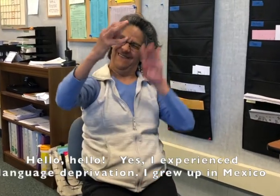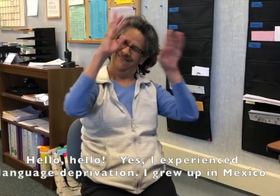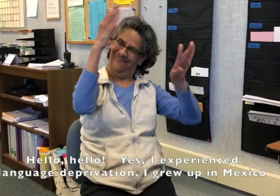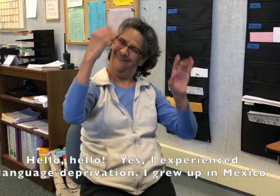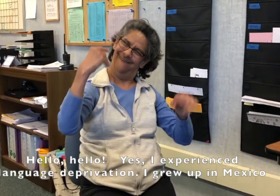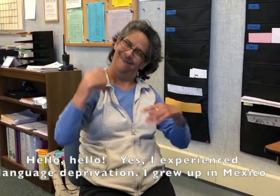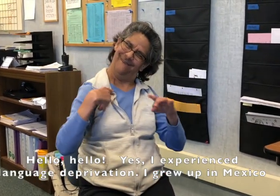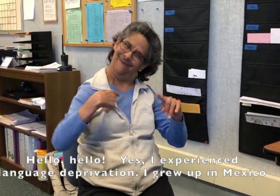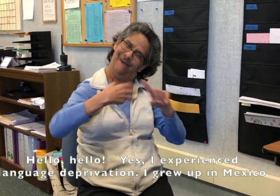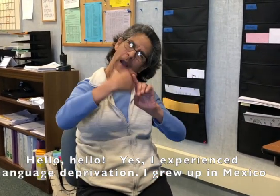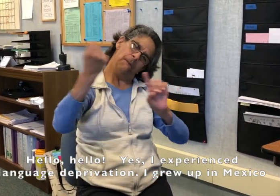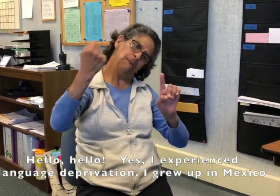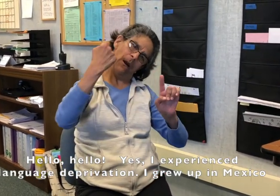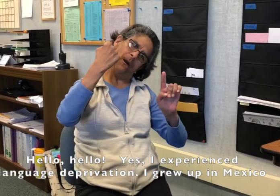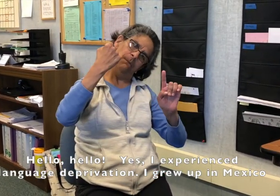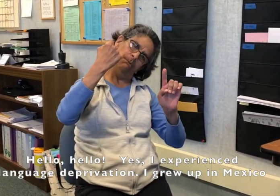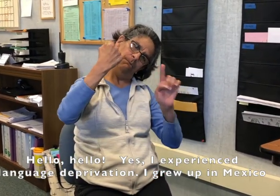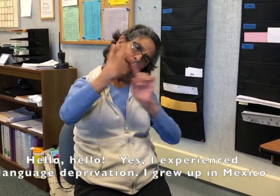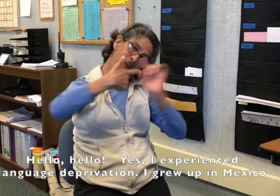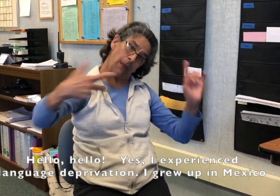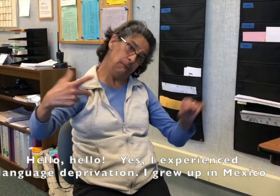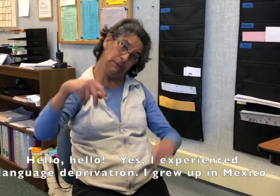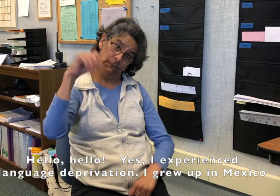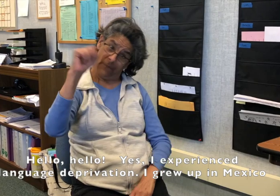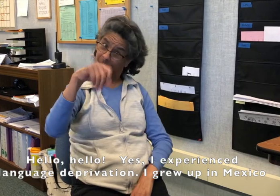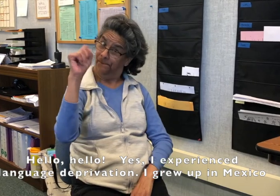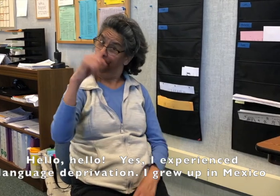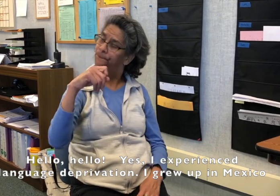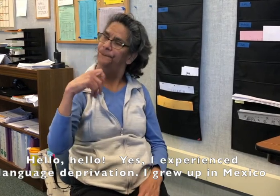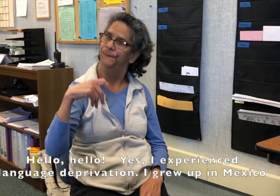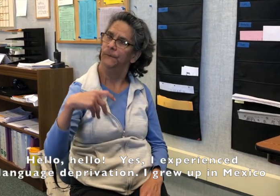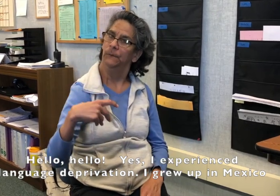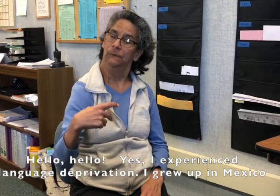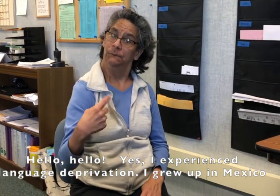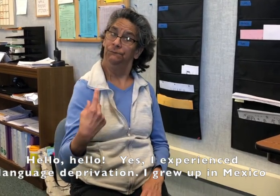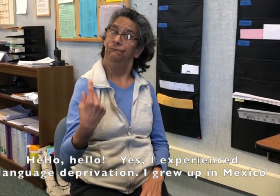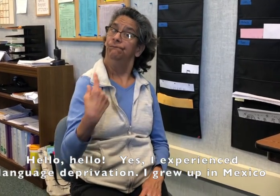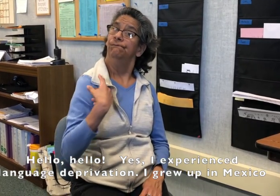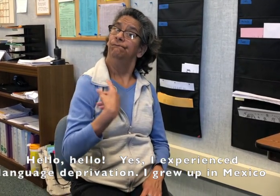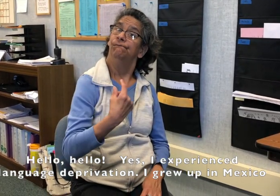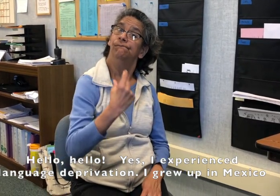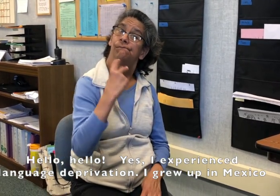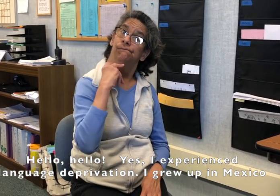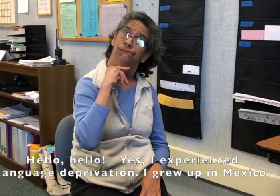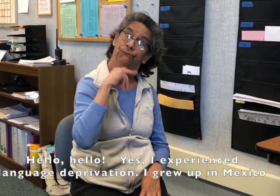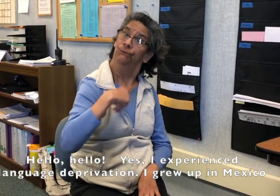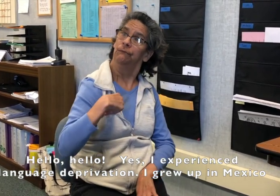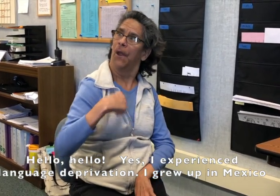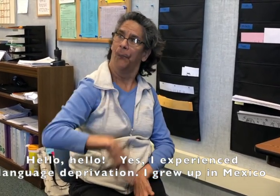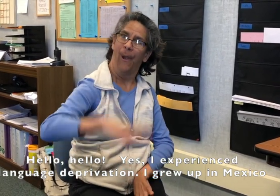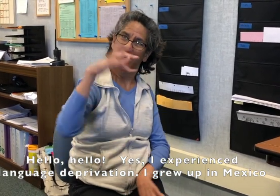Hello, hello. Yes, I experienced language deprivation. I grew up in Mexico.